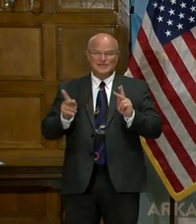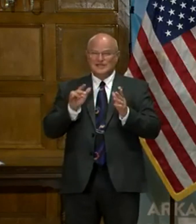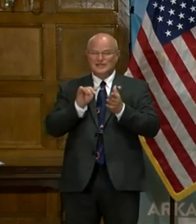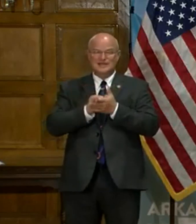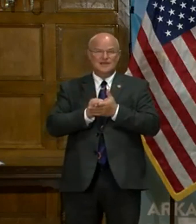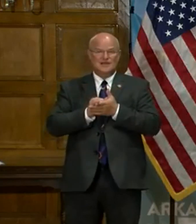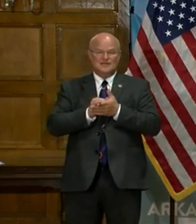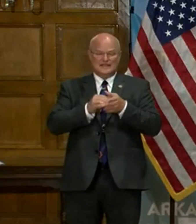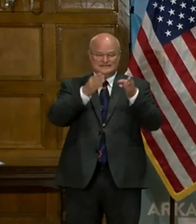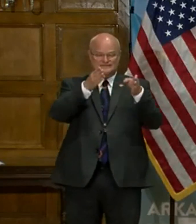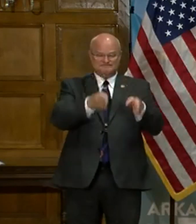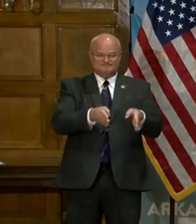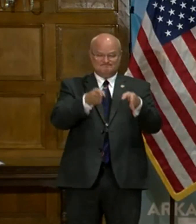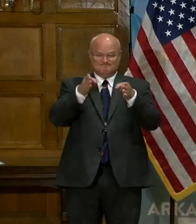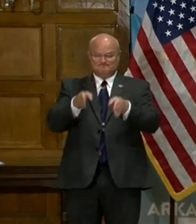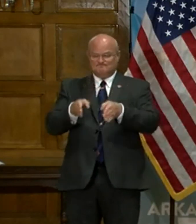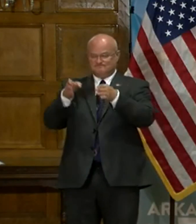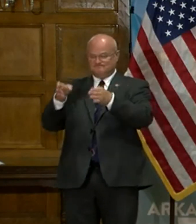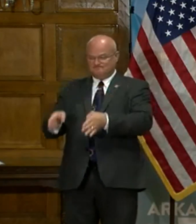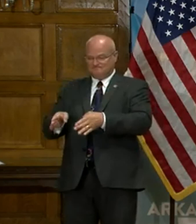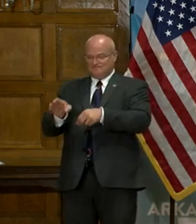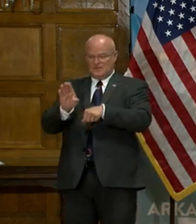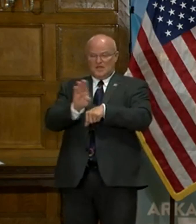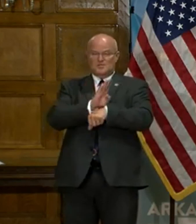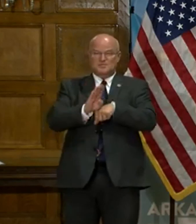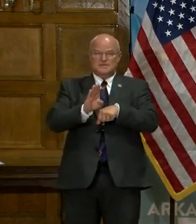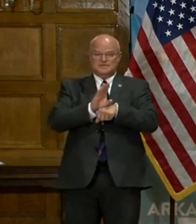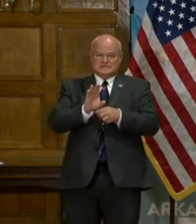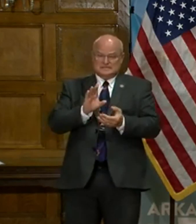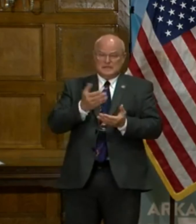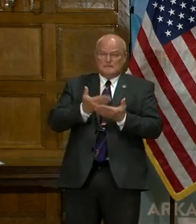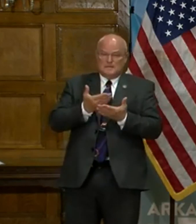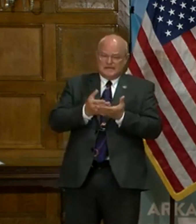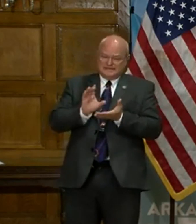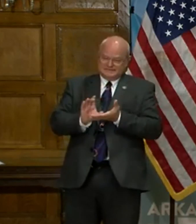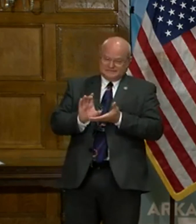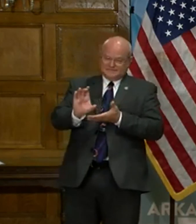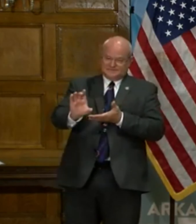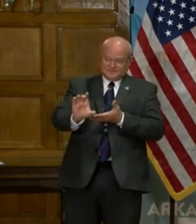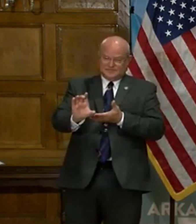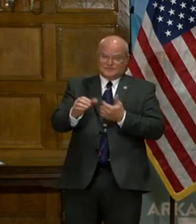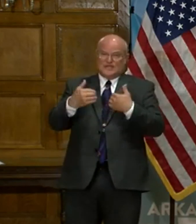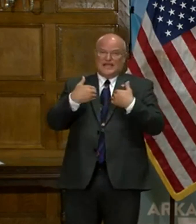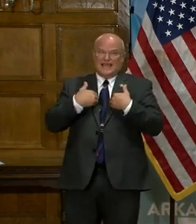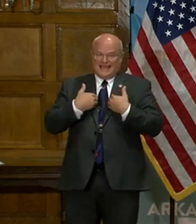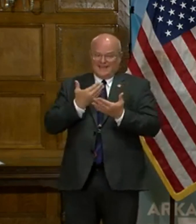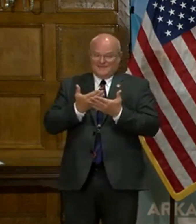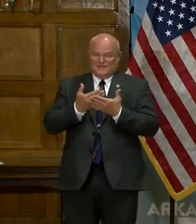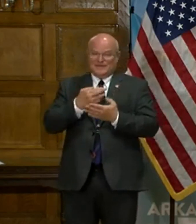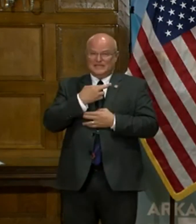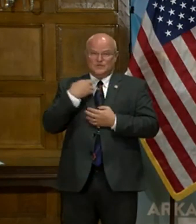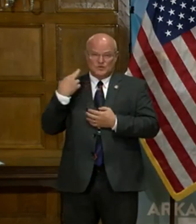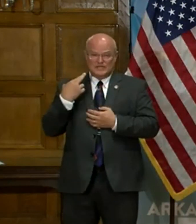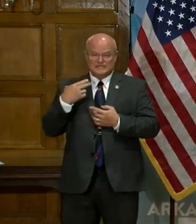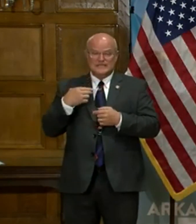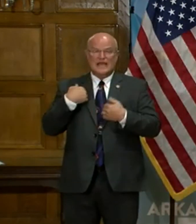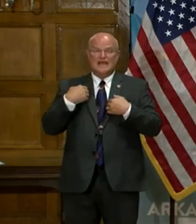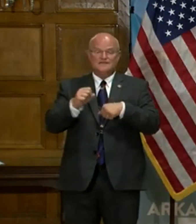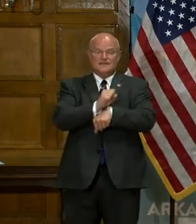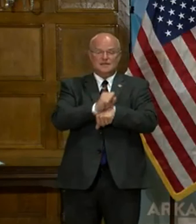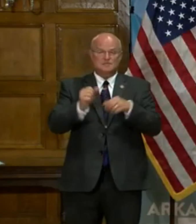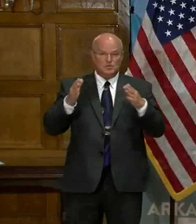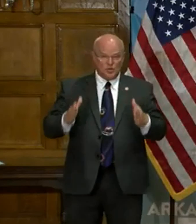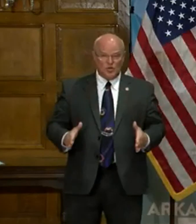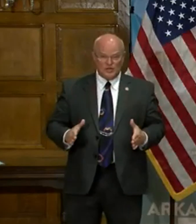that, individuals and businesses that have invested money, that have capital at stake, that have